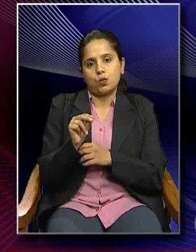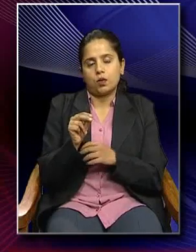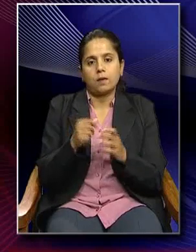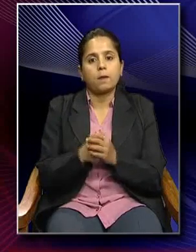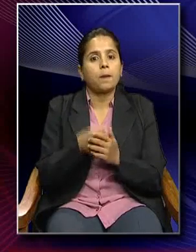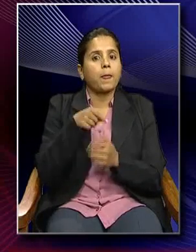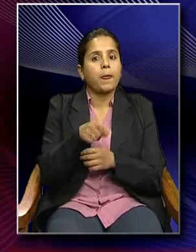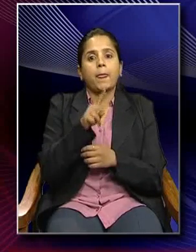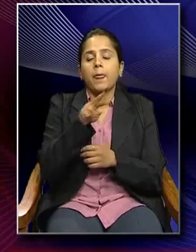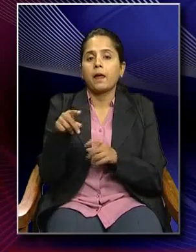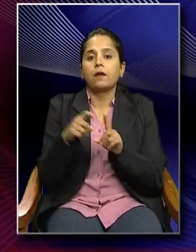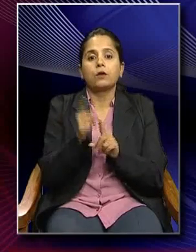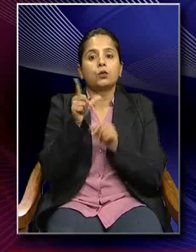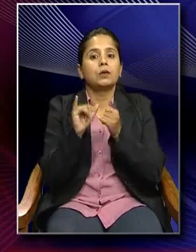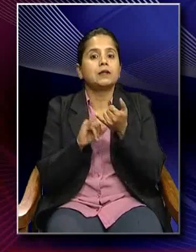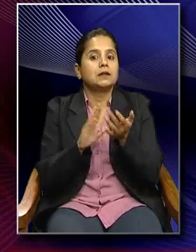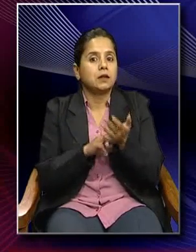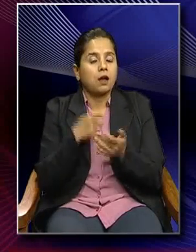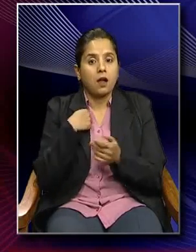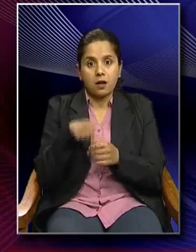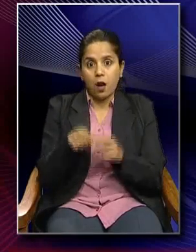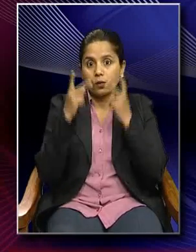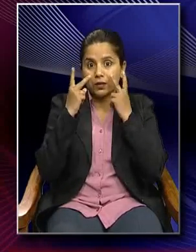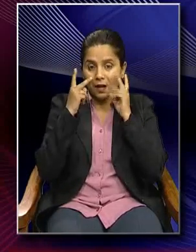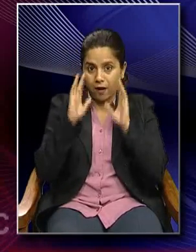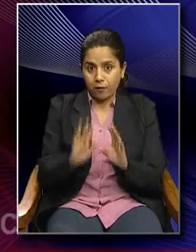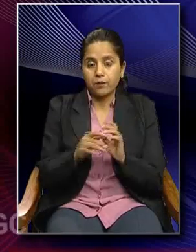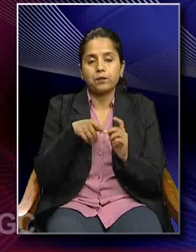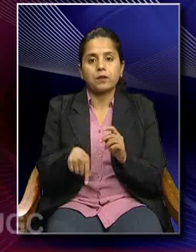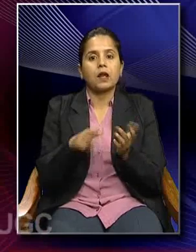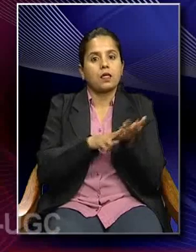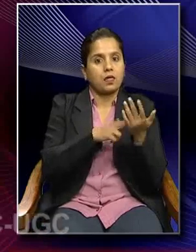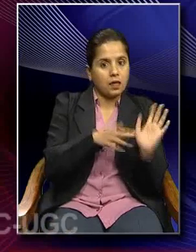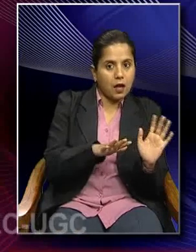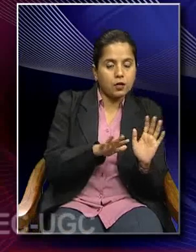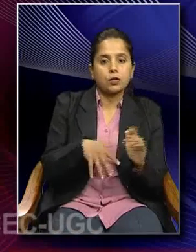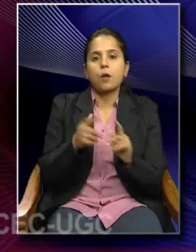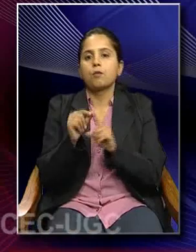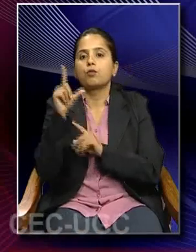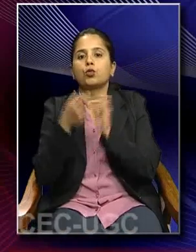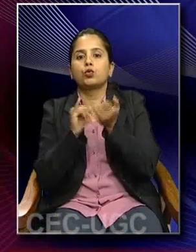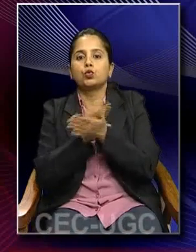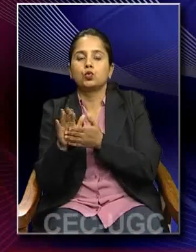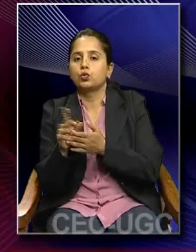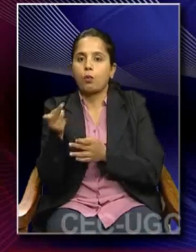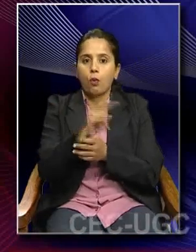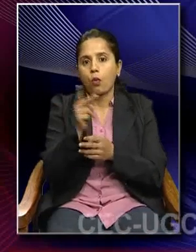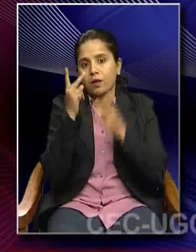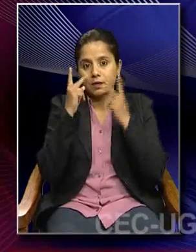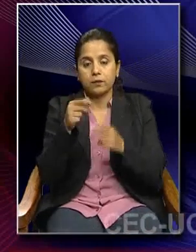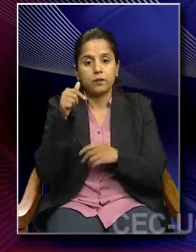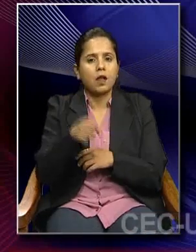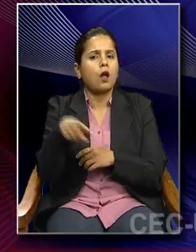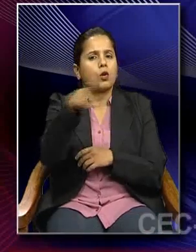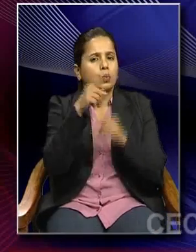The kind of dualism that we are encountering here is between the Prakriti and the Purush. And here you